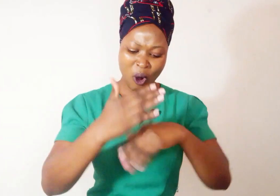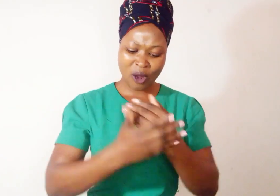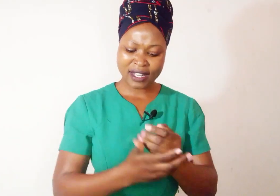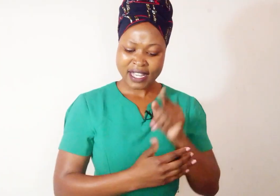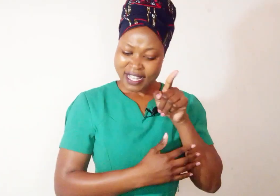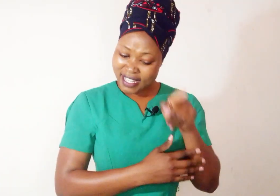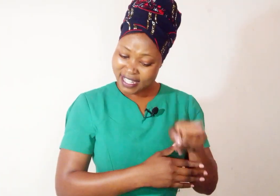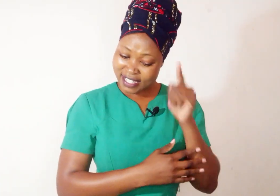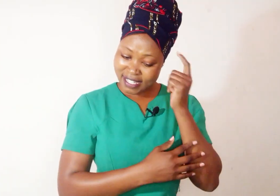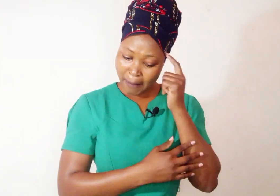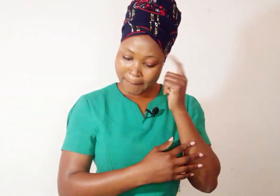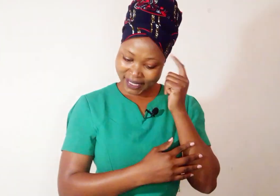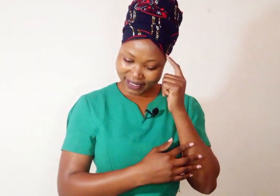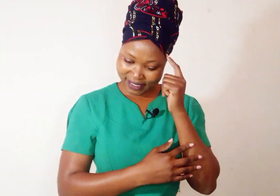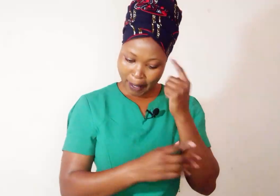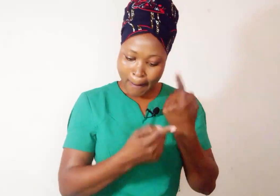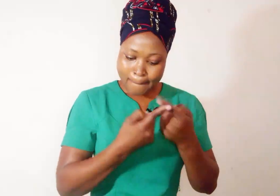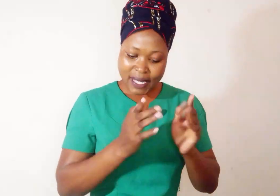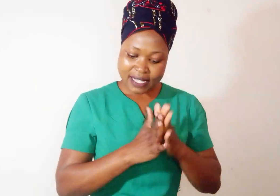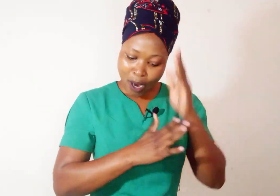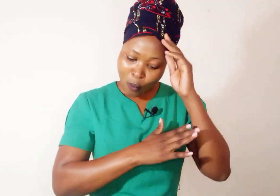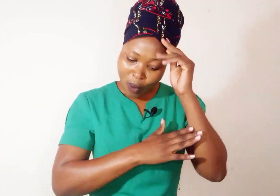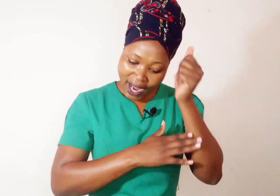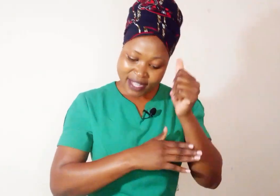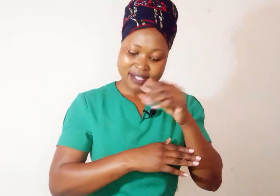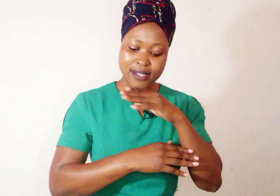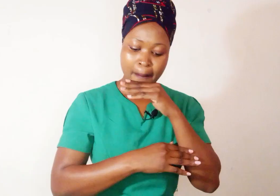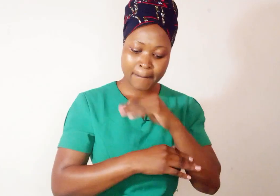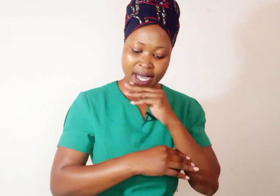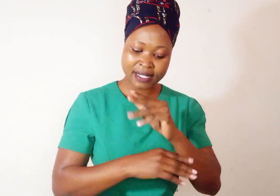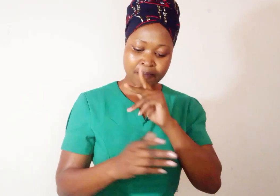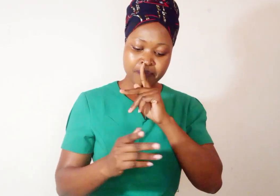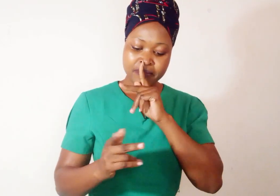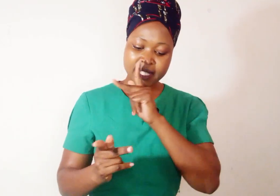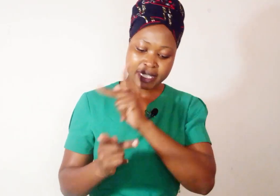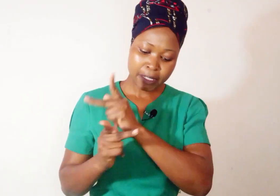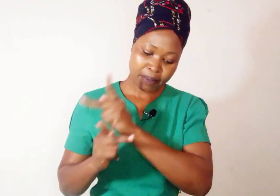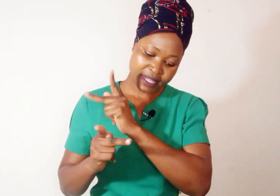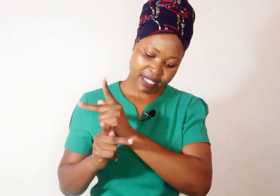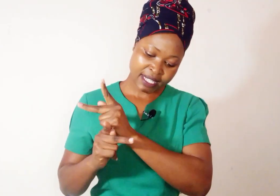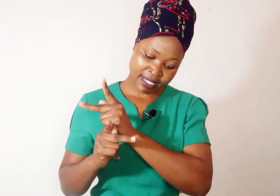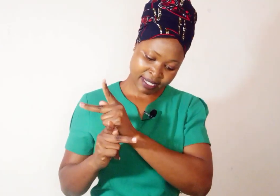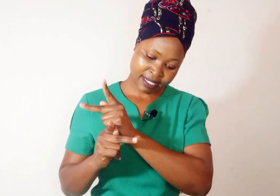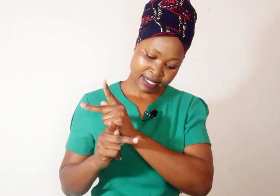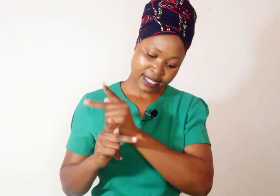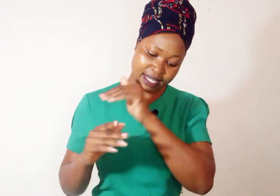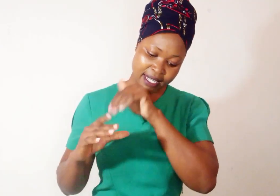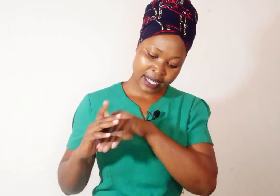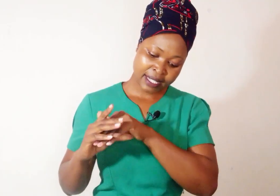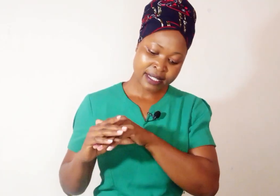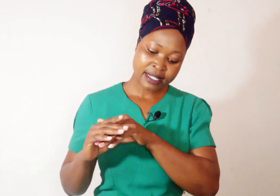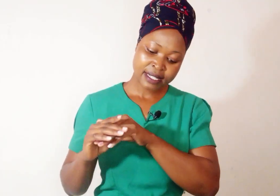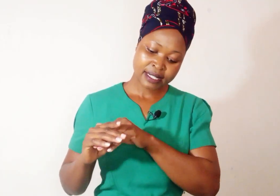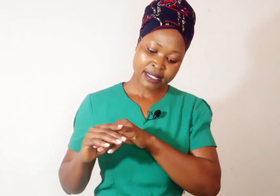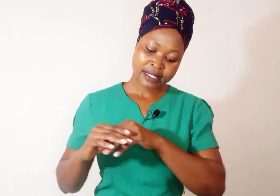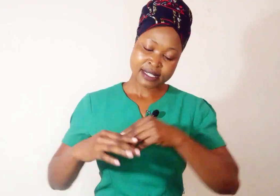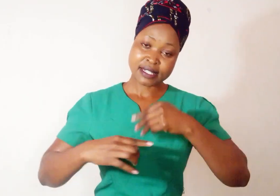all his mind, but a wise man keepeth it in